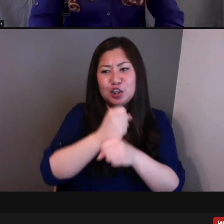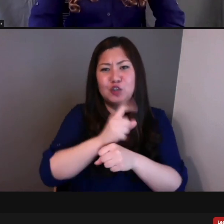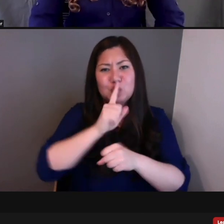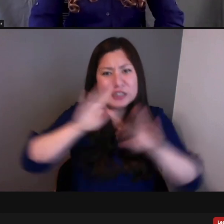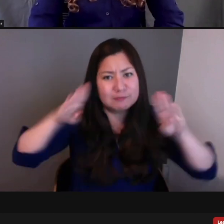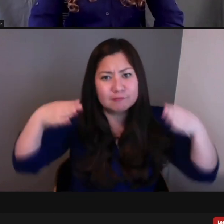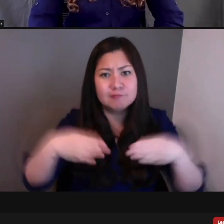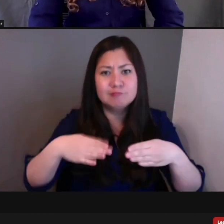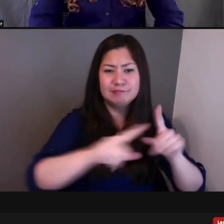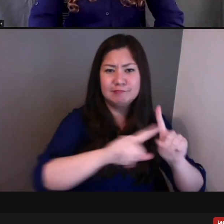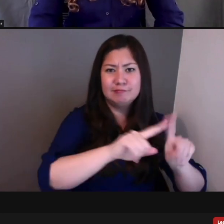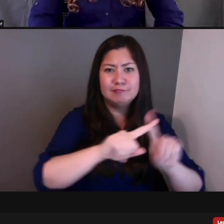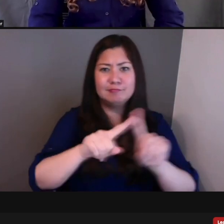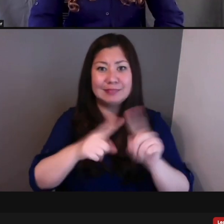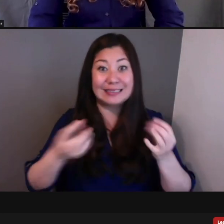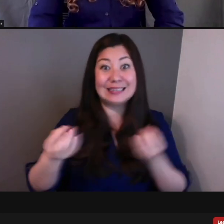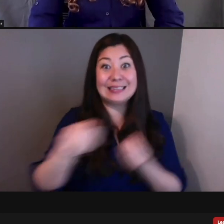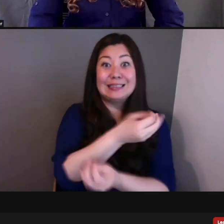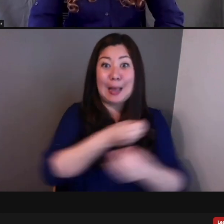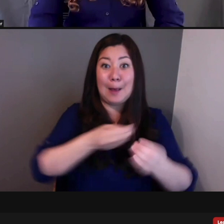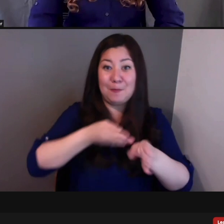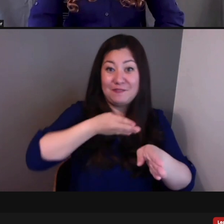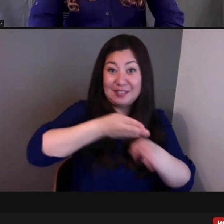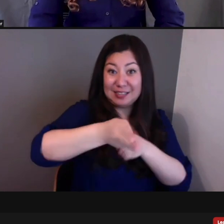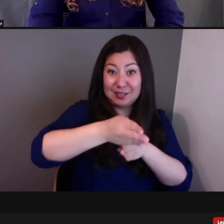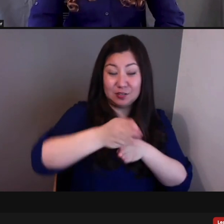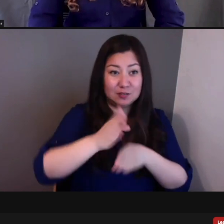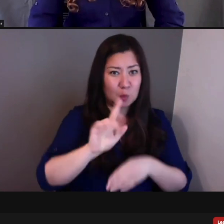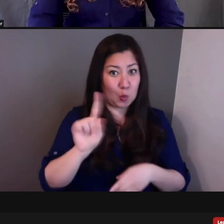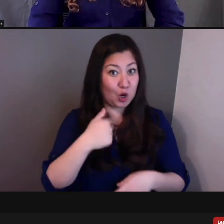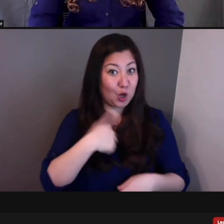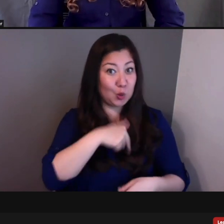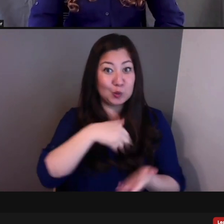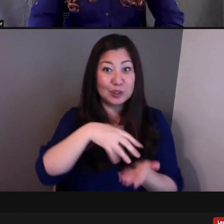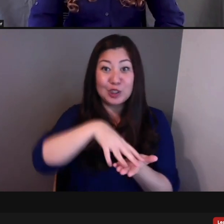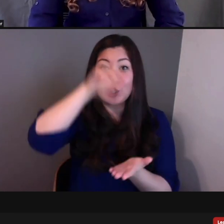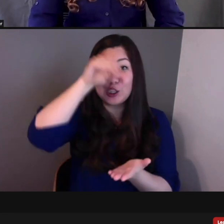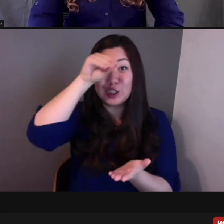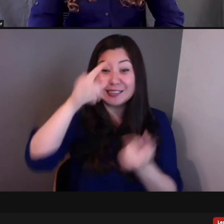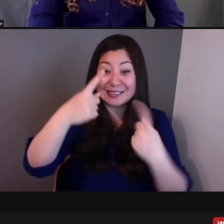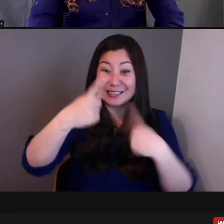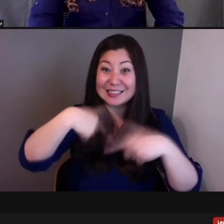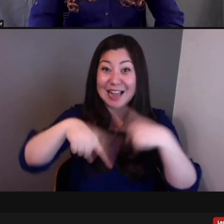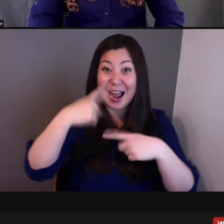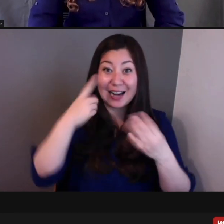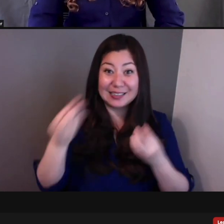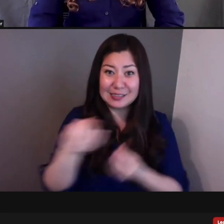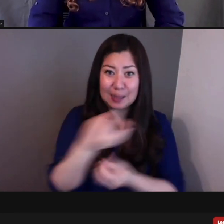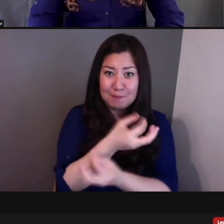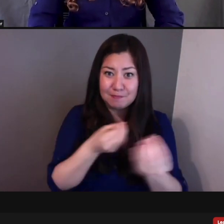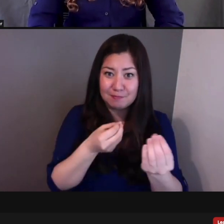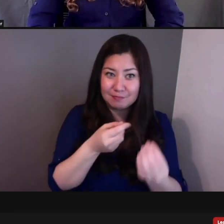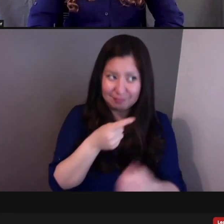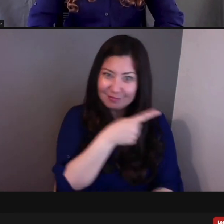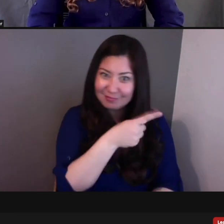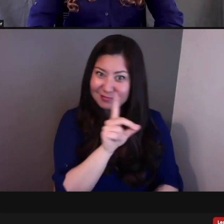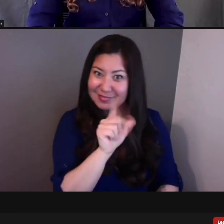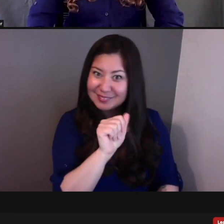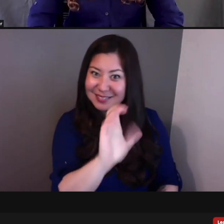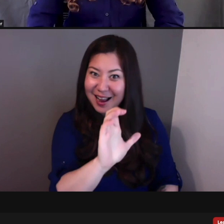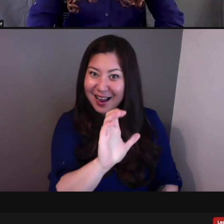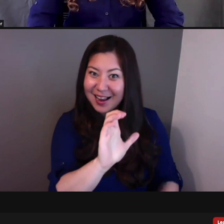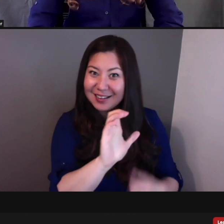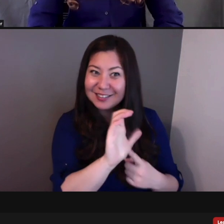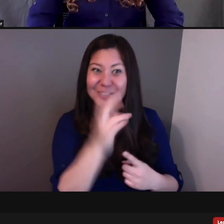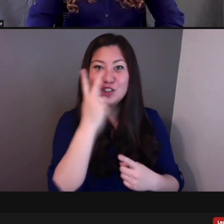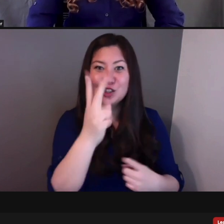And so when we found this presenter for a deaf academic conference, we shared our experience as being